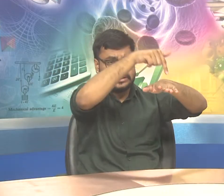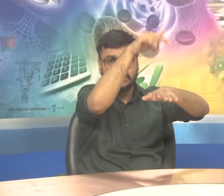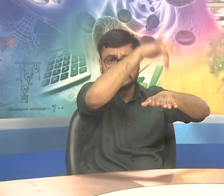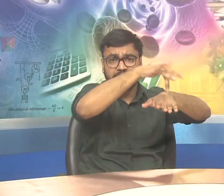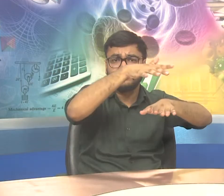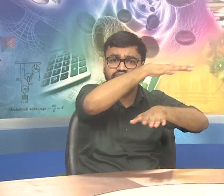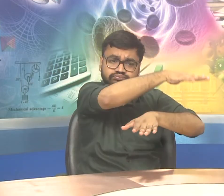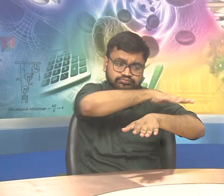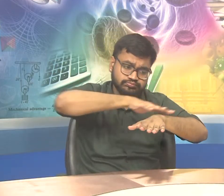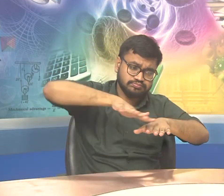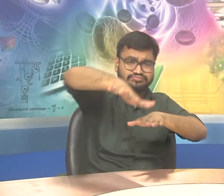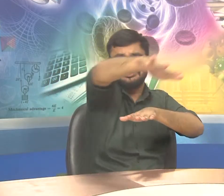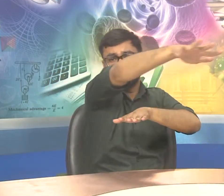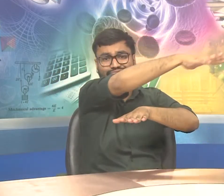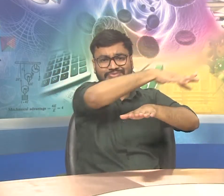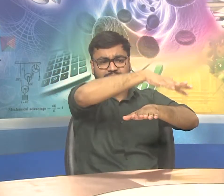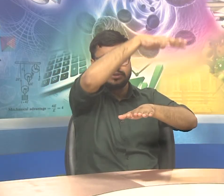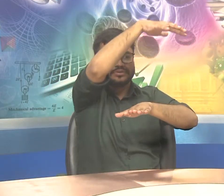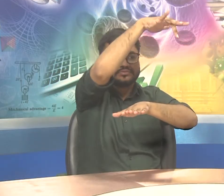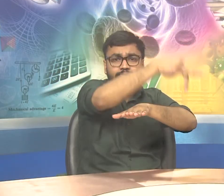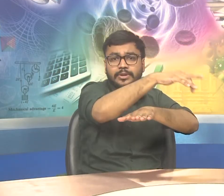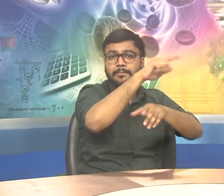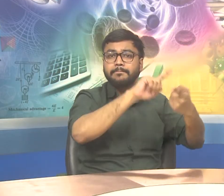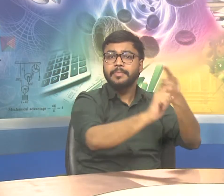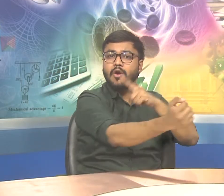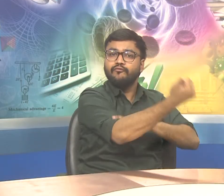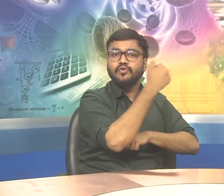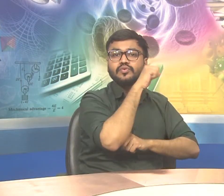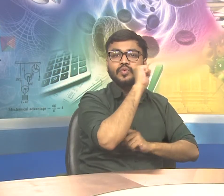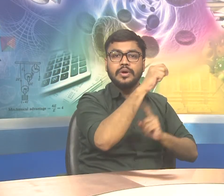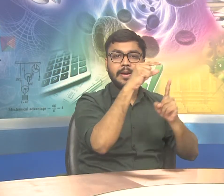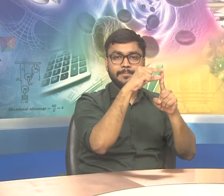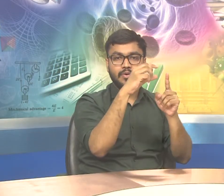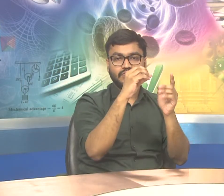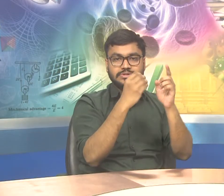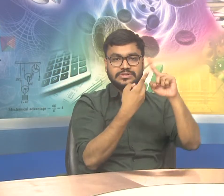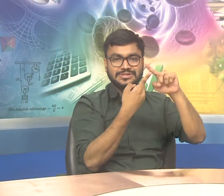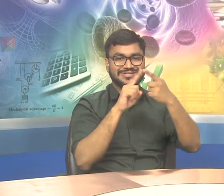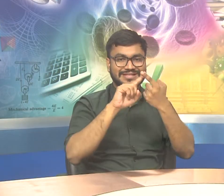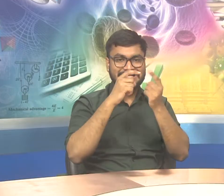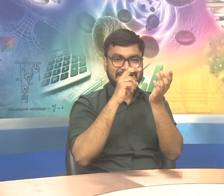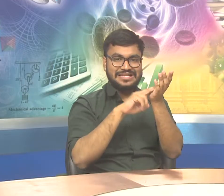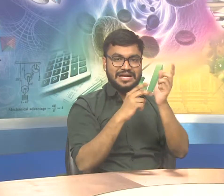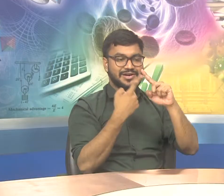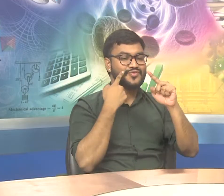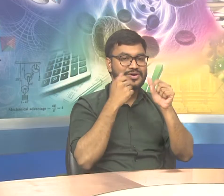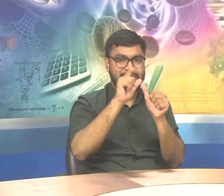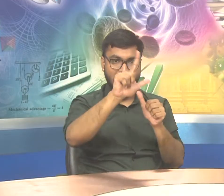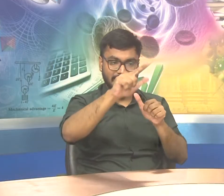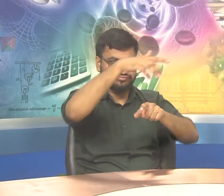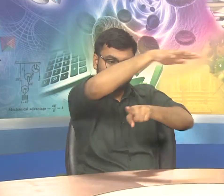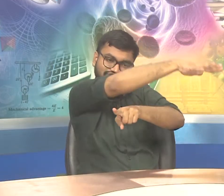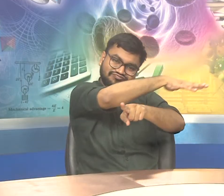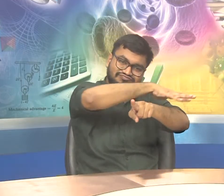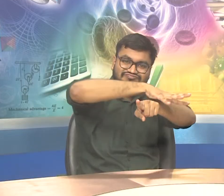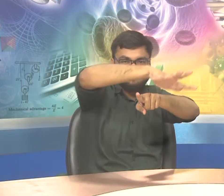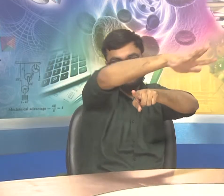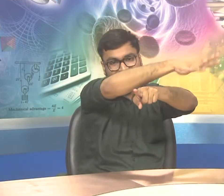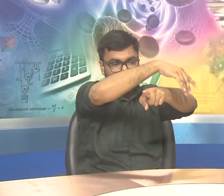When the water falls from a height, this energy changes into kinetic energy.